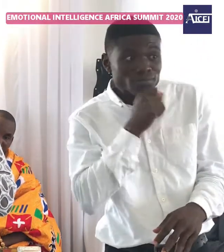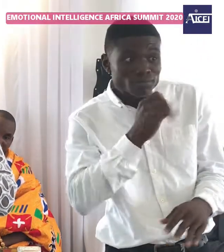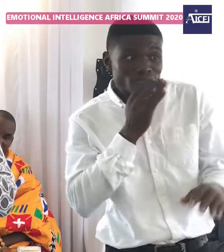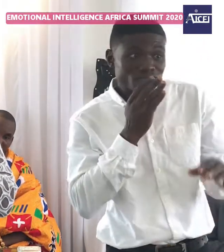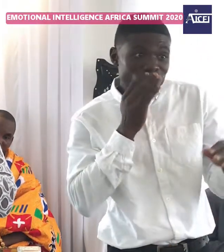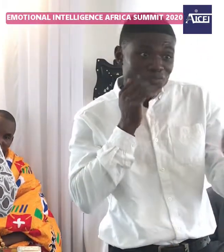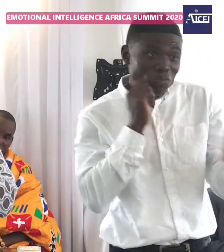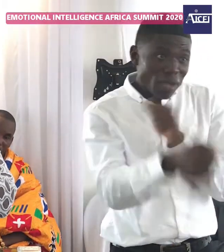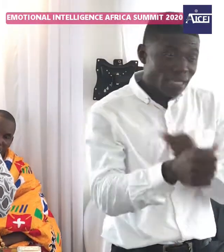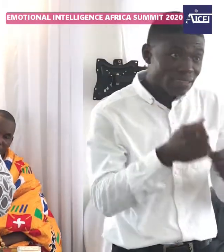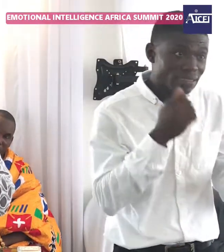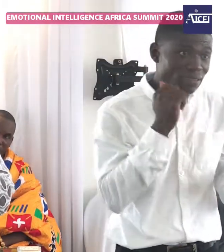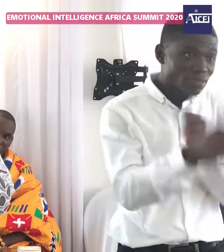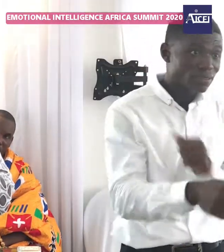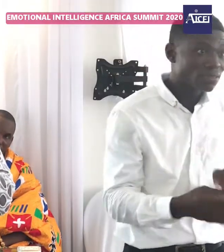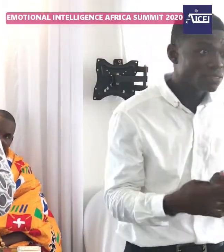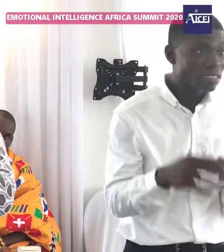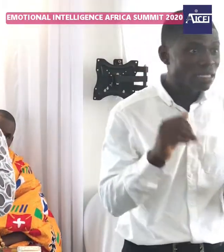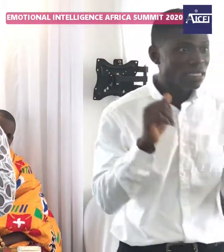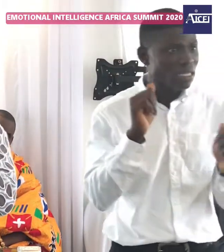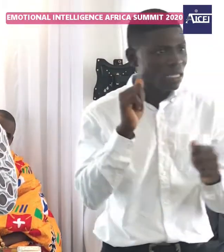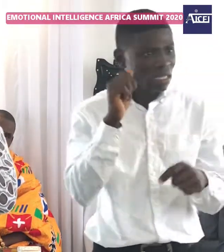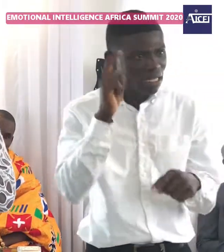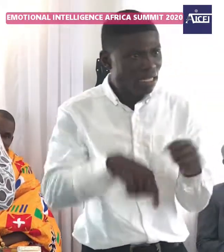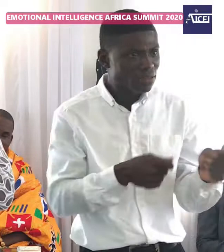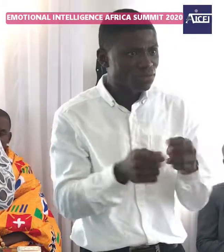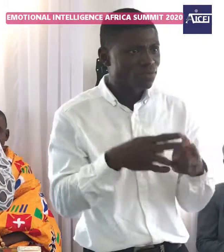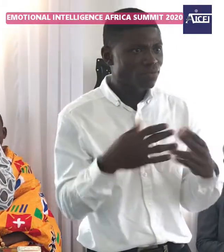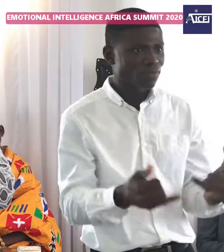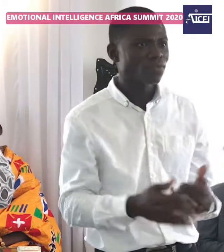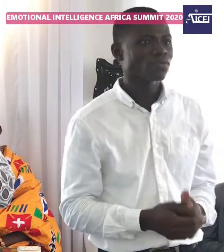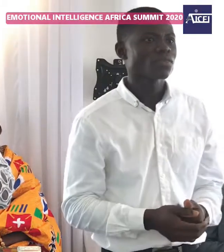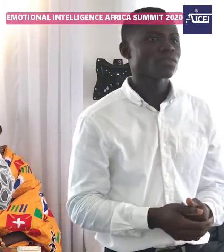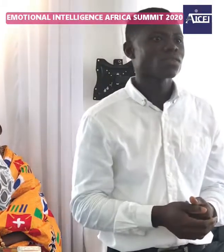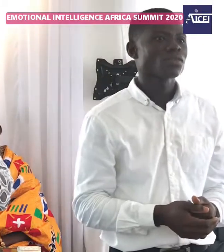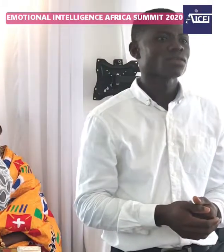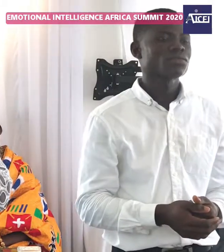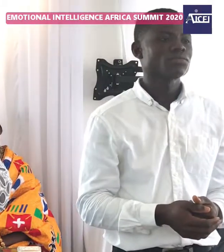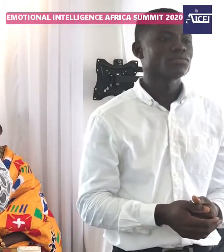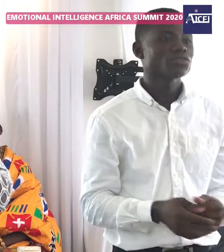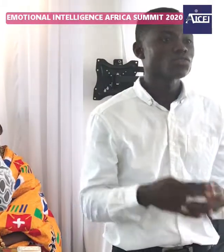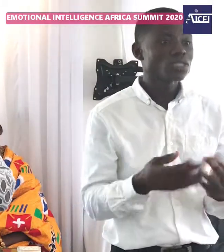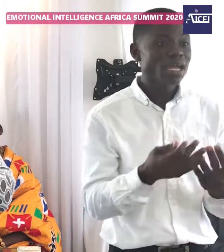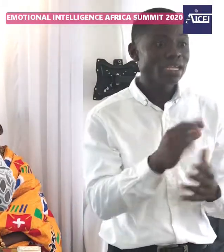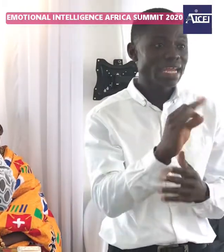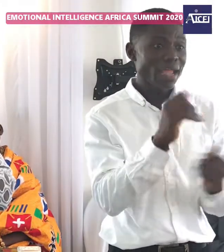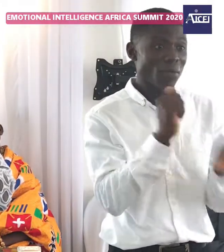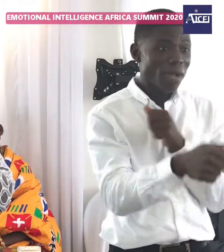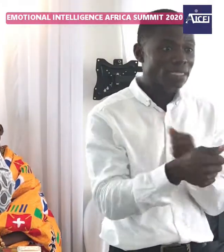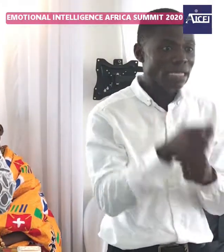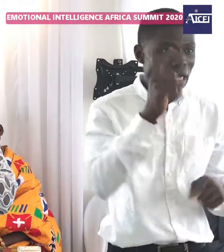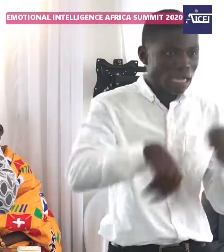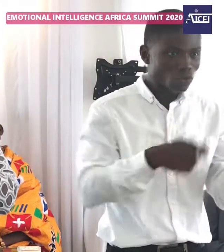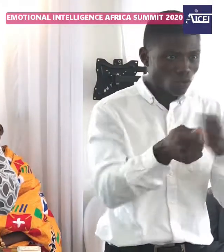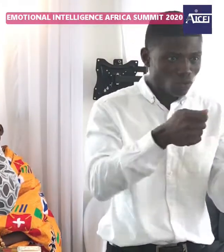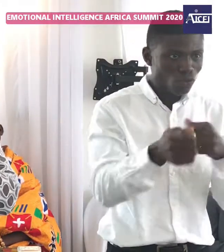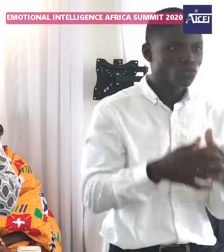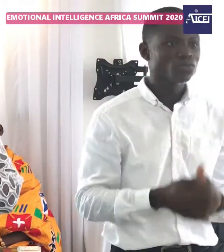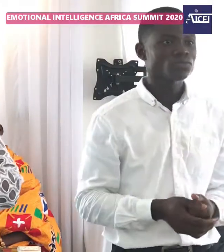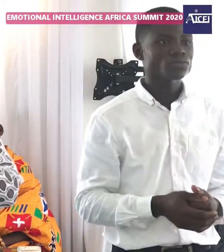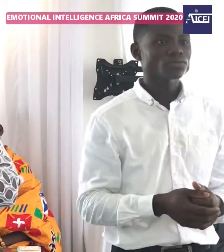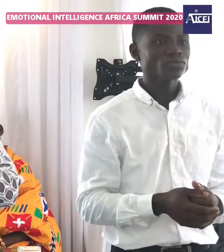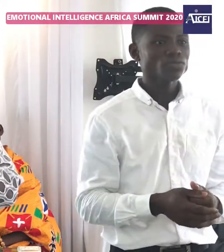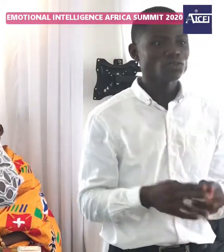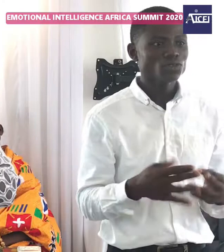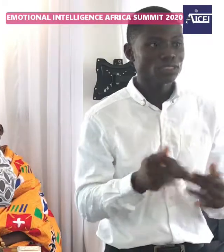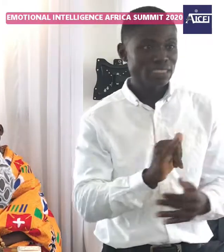Damage control, which becomes it's like doing concrete on the floor of your building. Then after a week or so, you think that